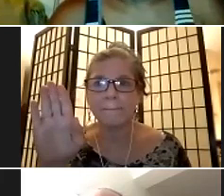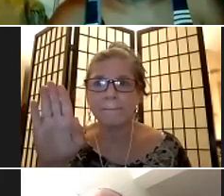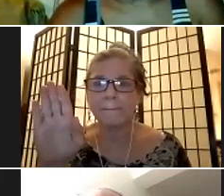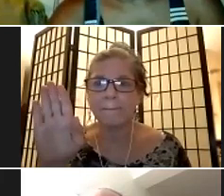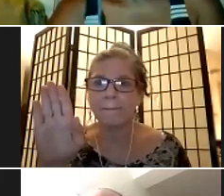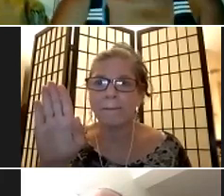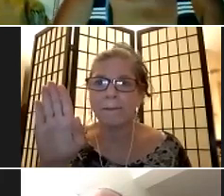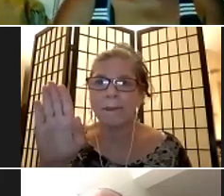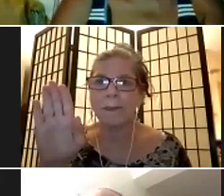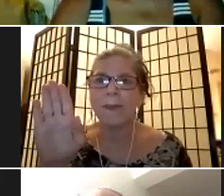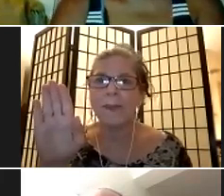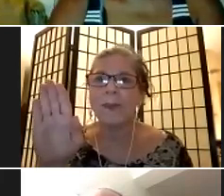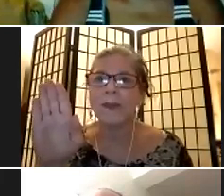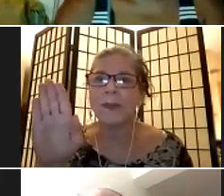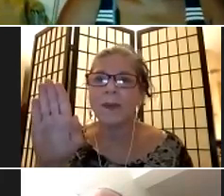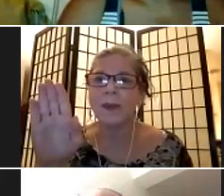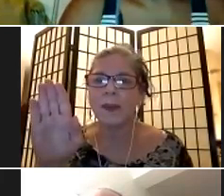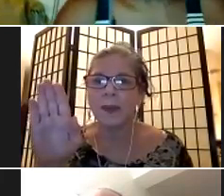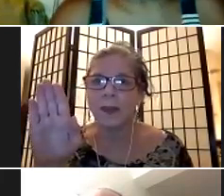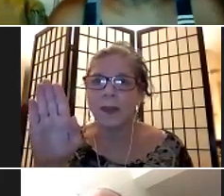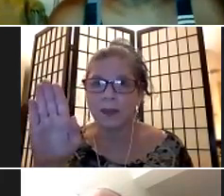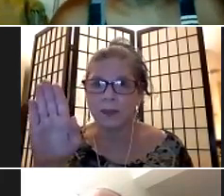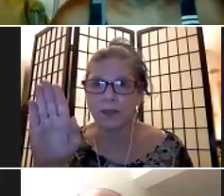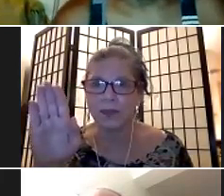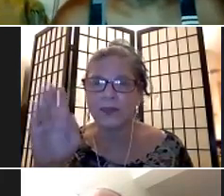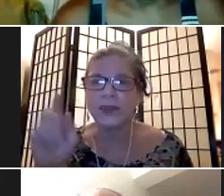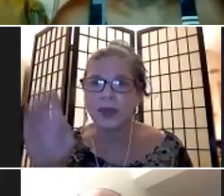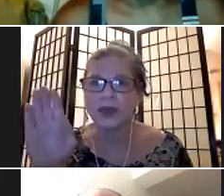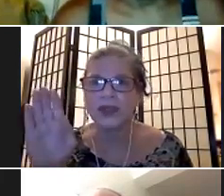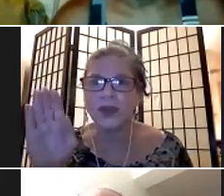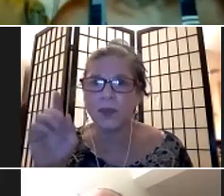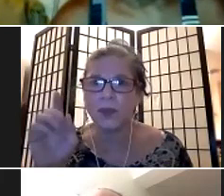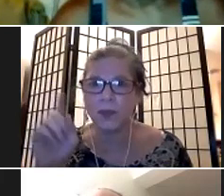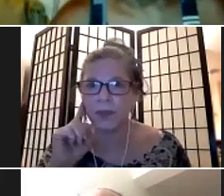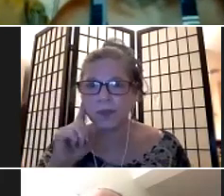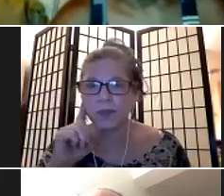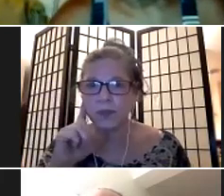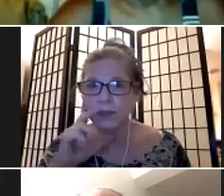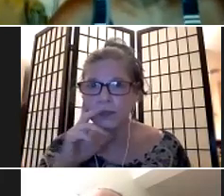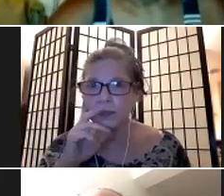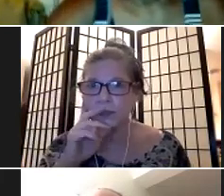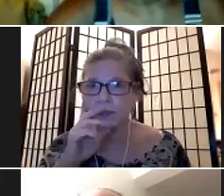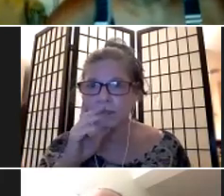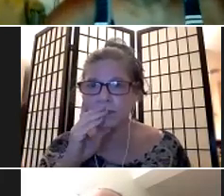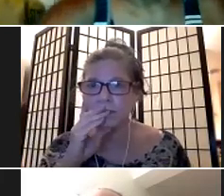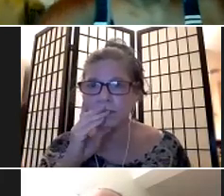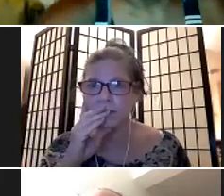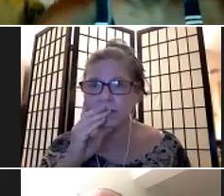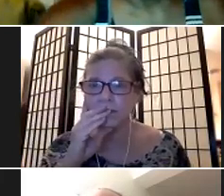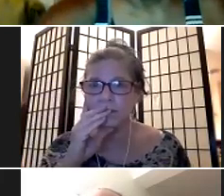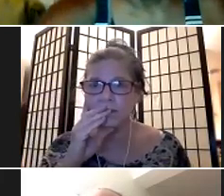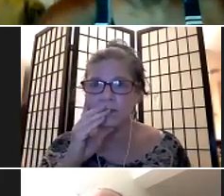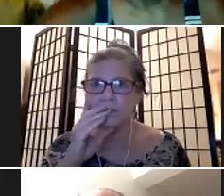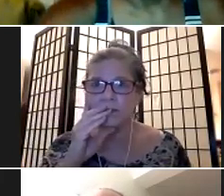Yeah. So yeah, there's sign names. How did you do it? So how would you do Goddess Bamboo? How would you get a